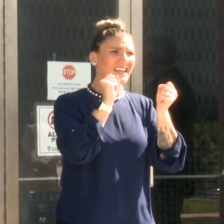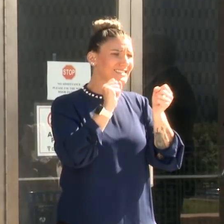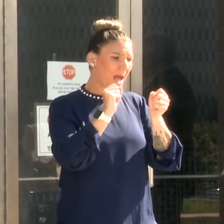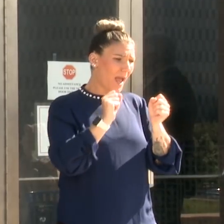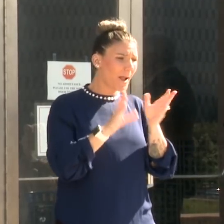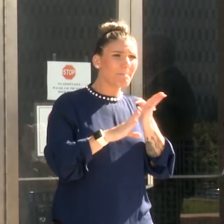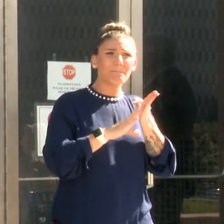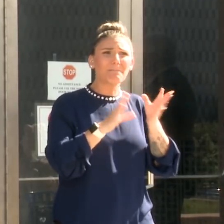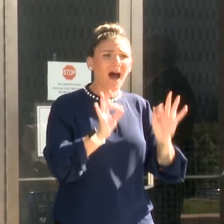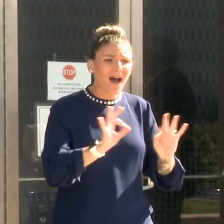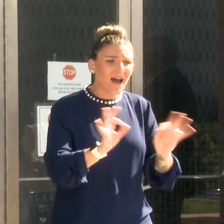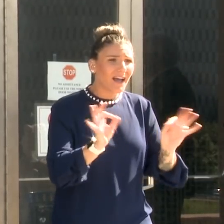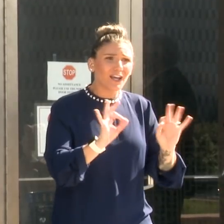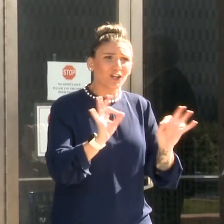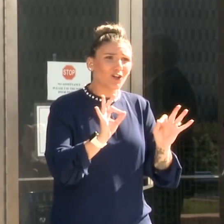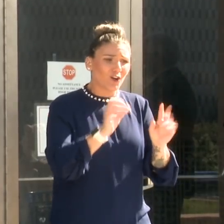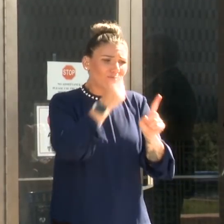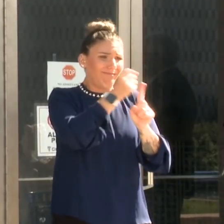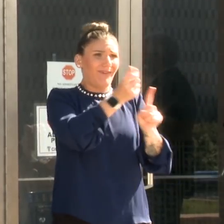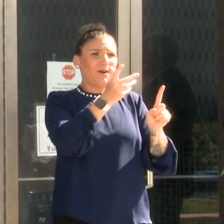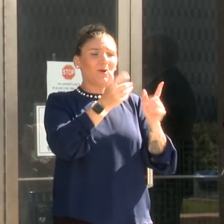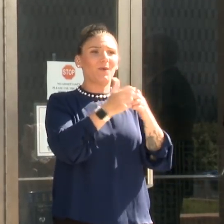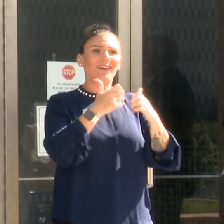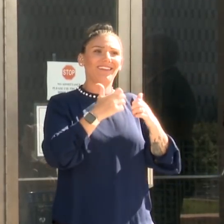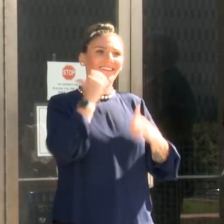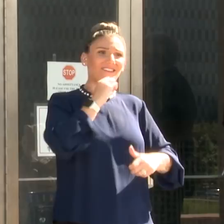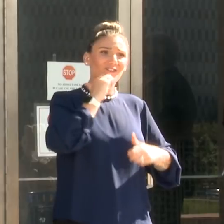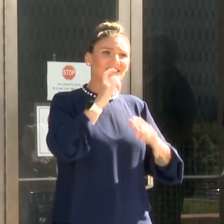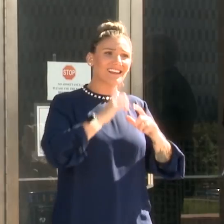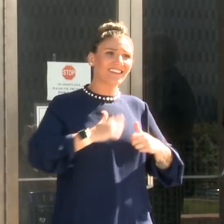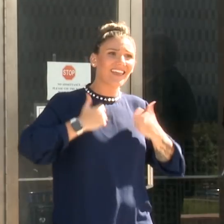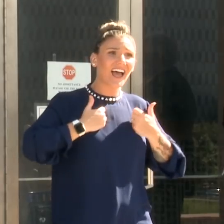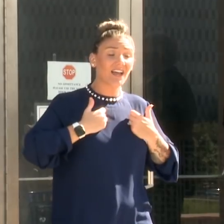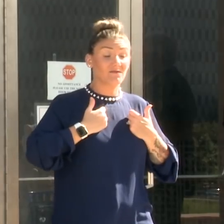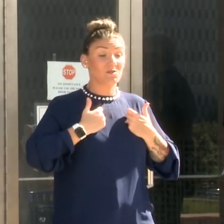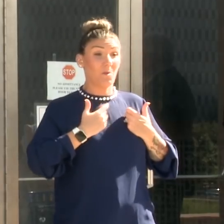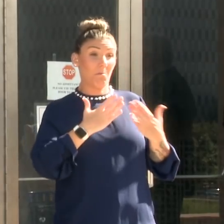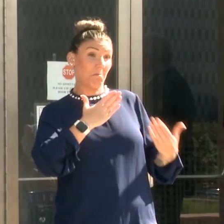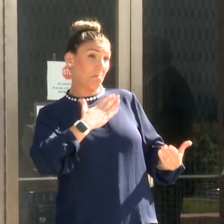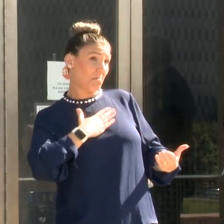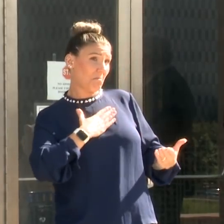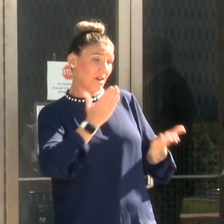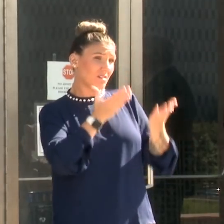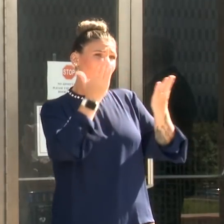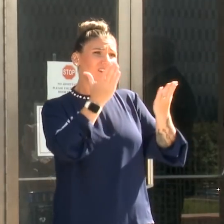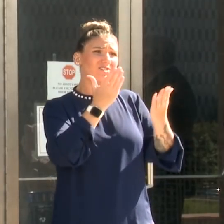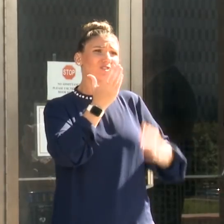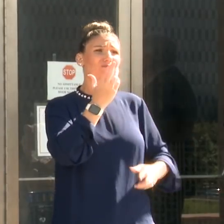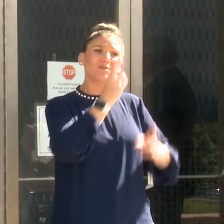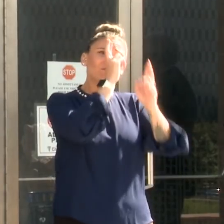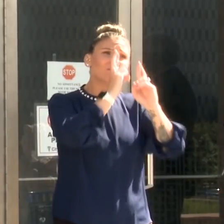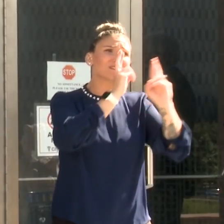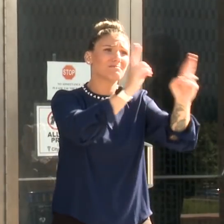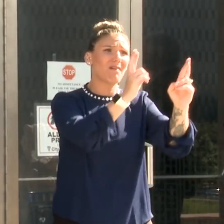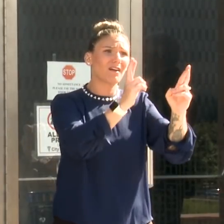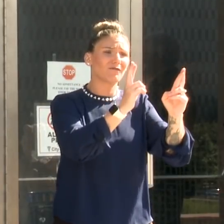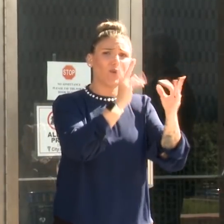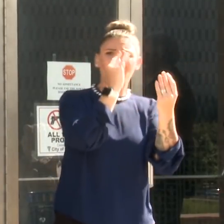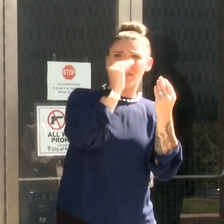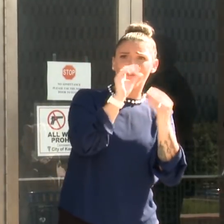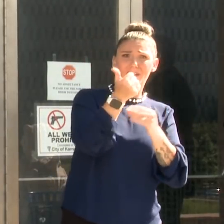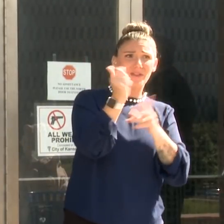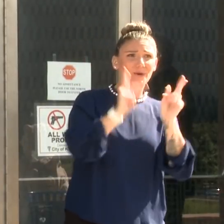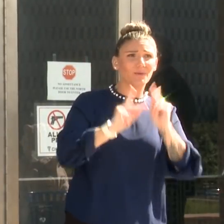of impediment on your daily life. And so what I would say to people is just be respectful and thoughtful of someone